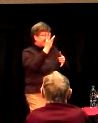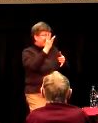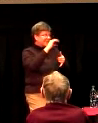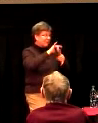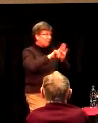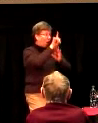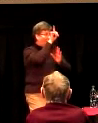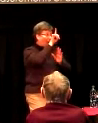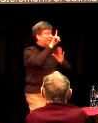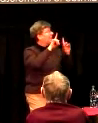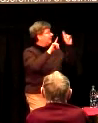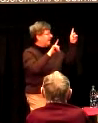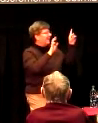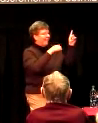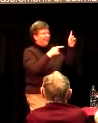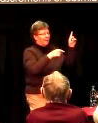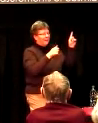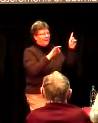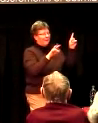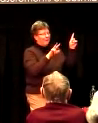So that was 1931.